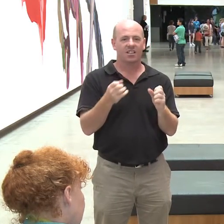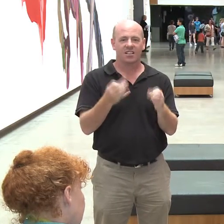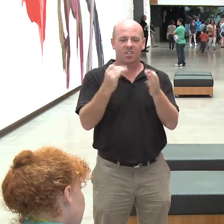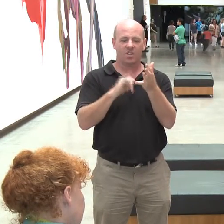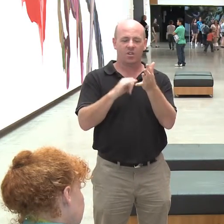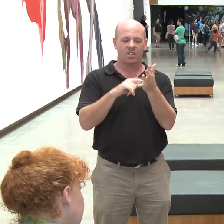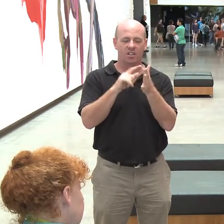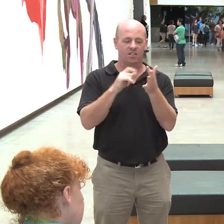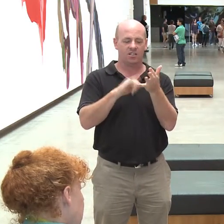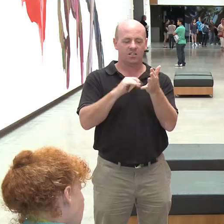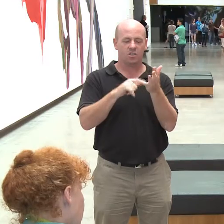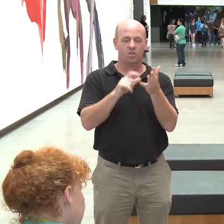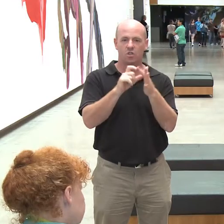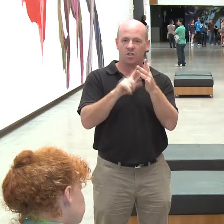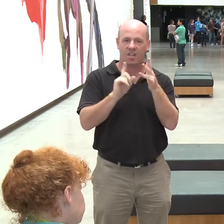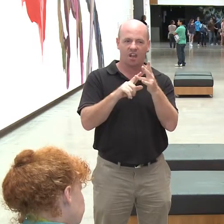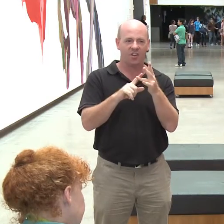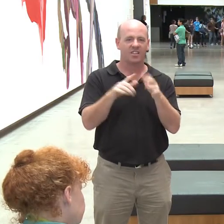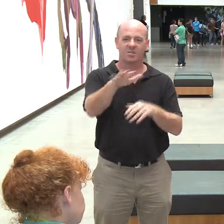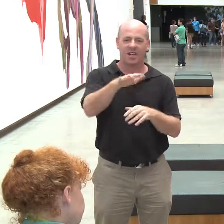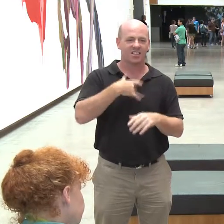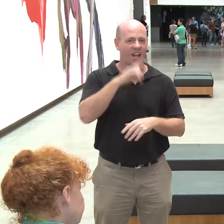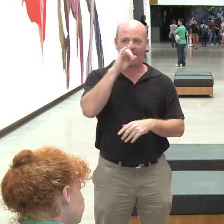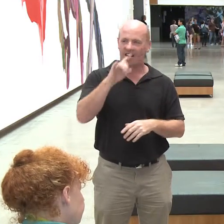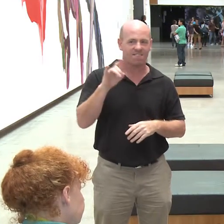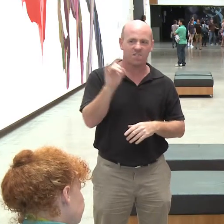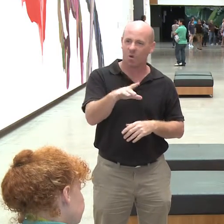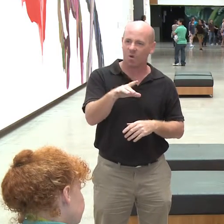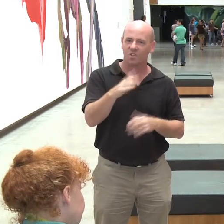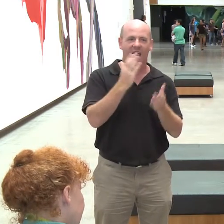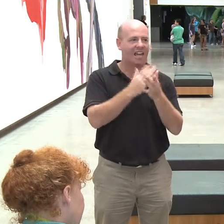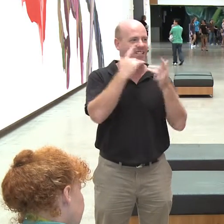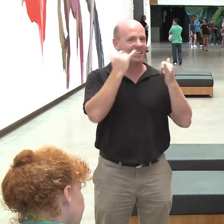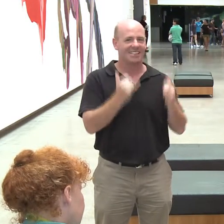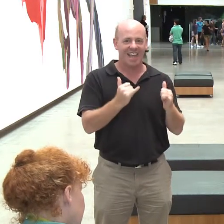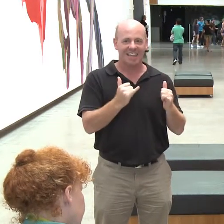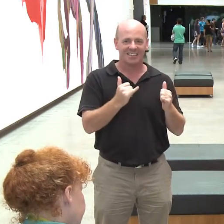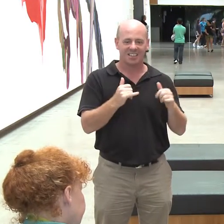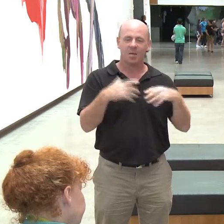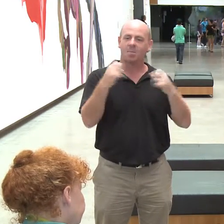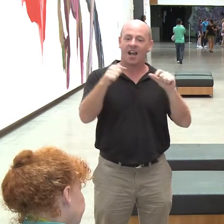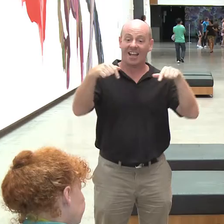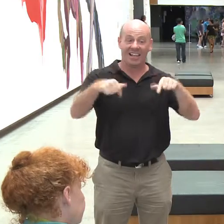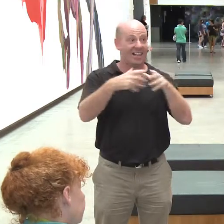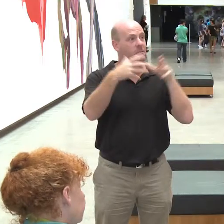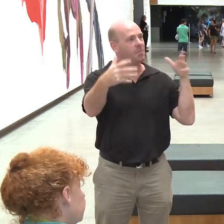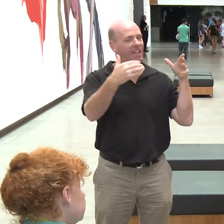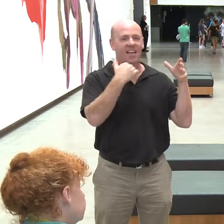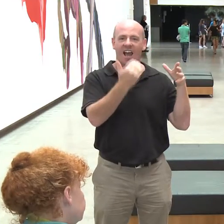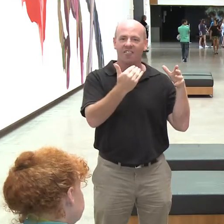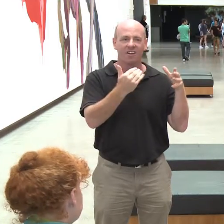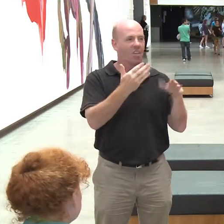studio space that I could ever possibly afford to have where I could actually test this work out. The work's made on the